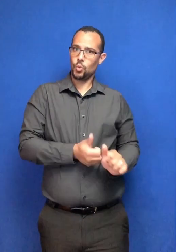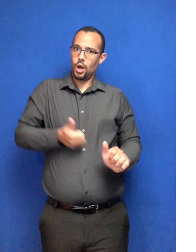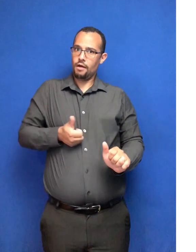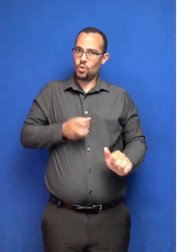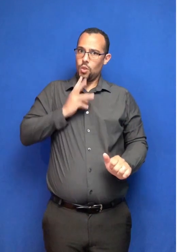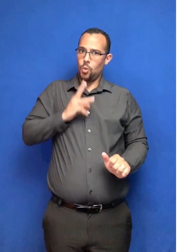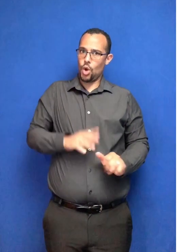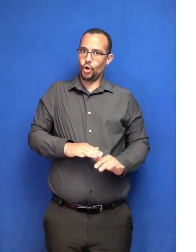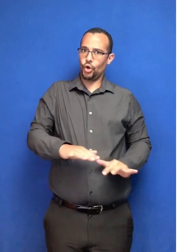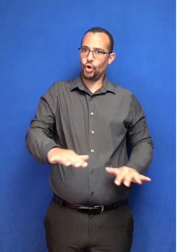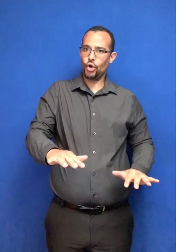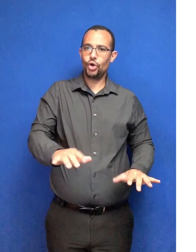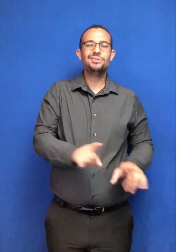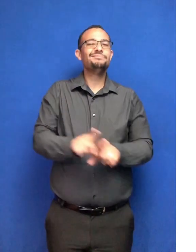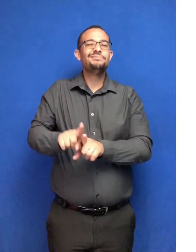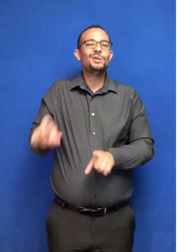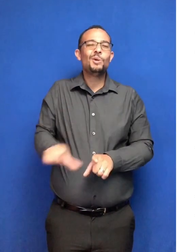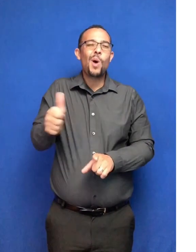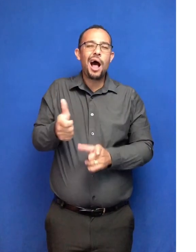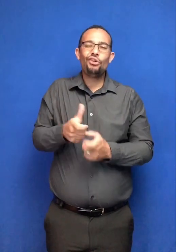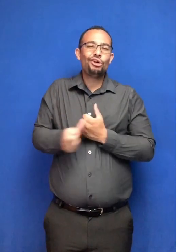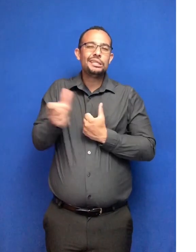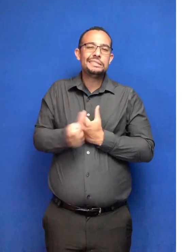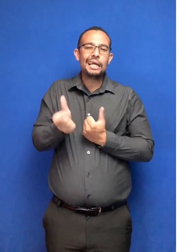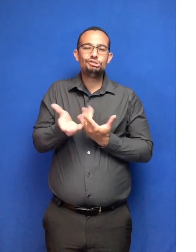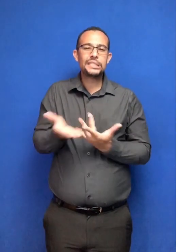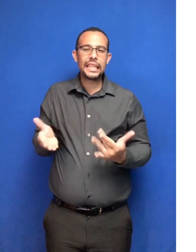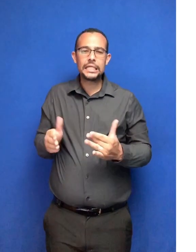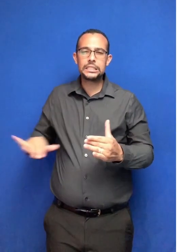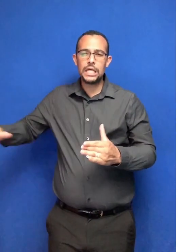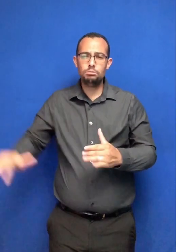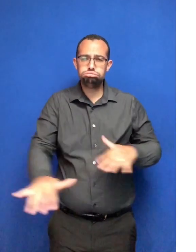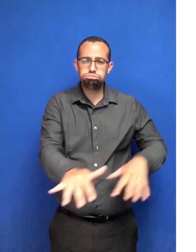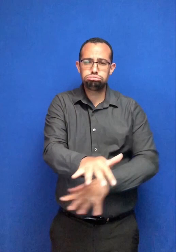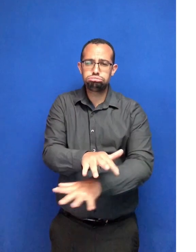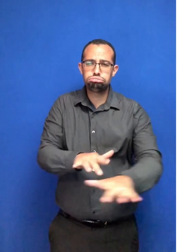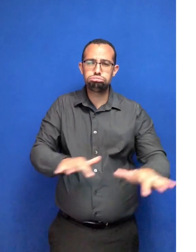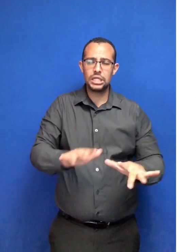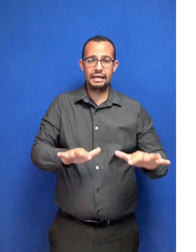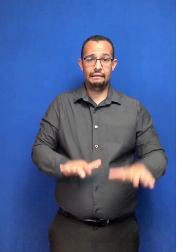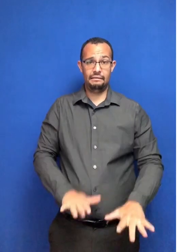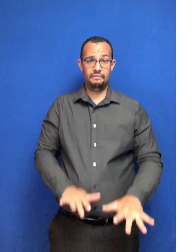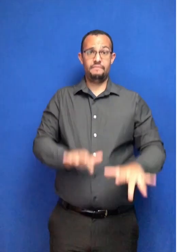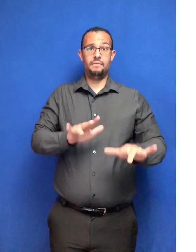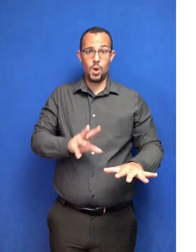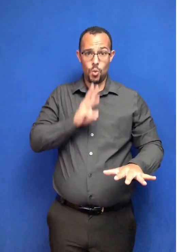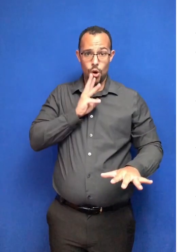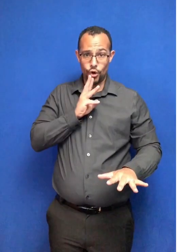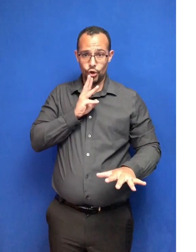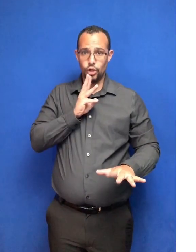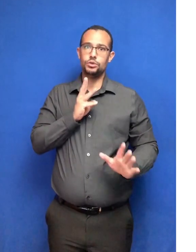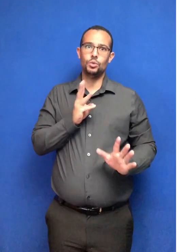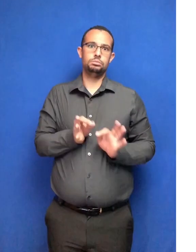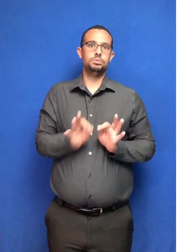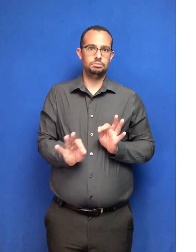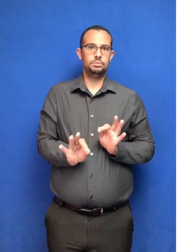Additionally, floodwaters contain a lot of dangerous debris that can hide in the floodwater, so avoid standing in